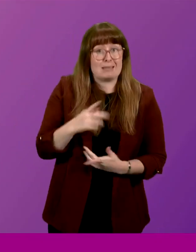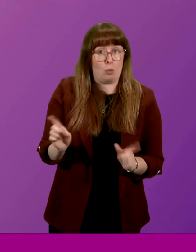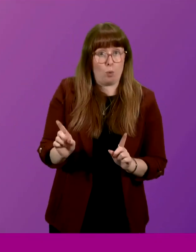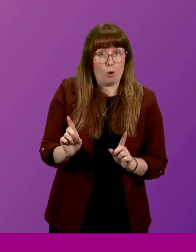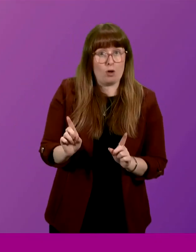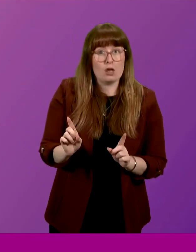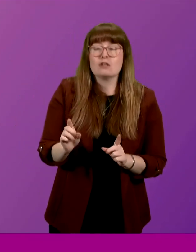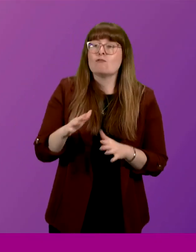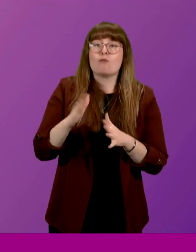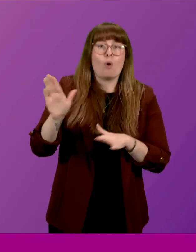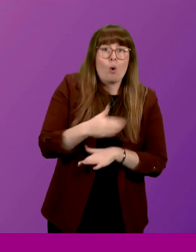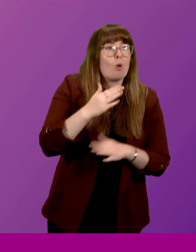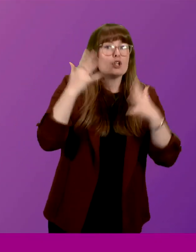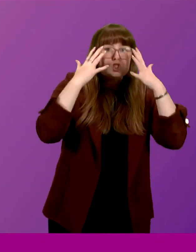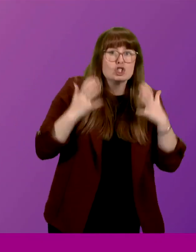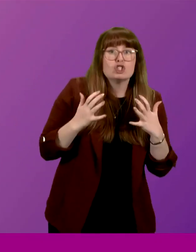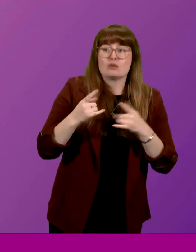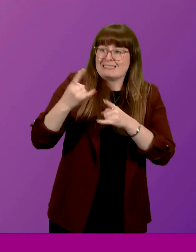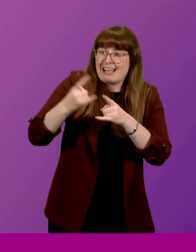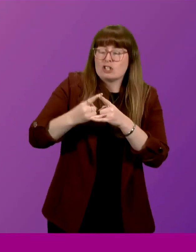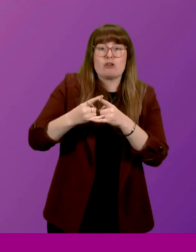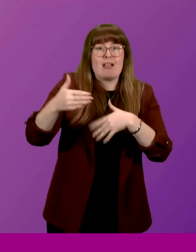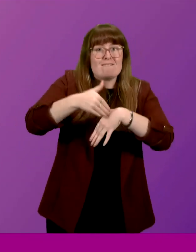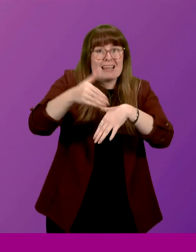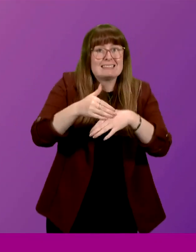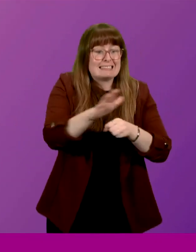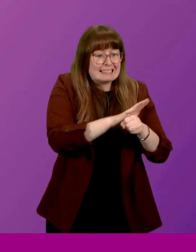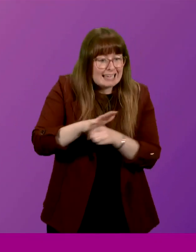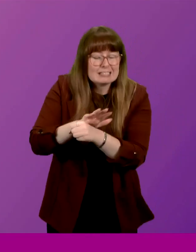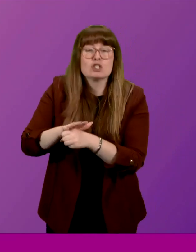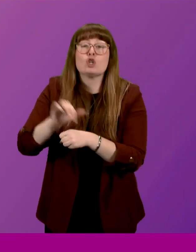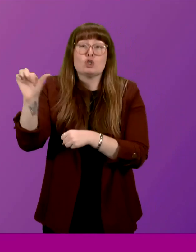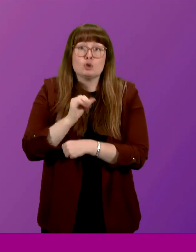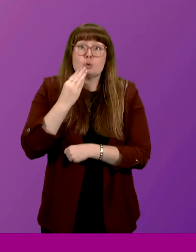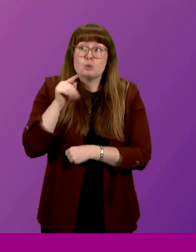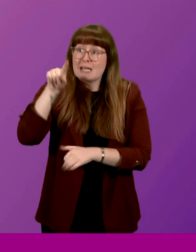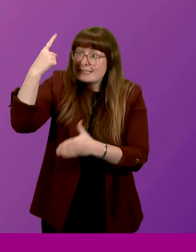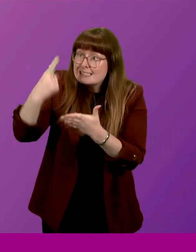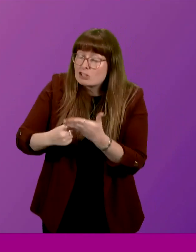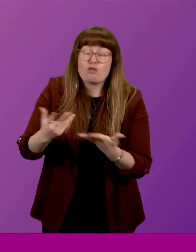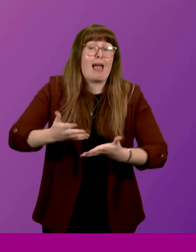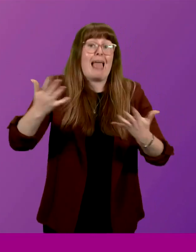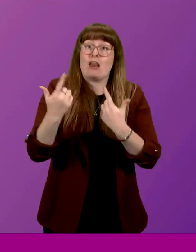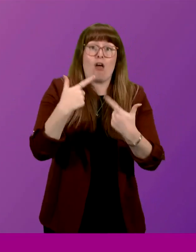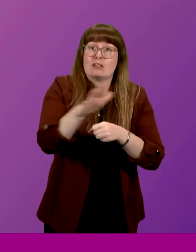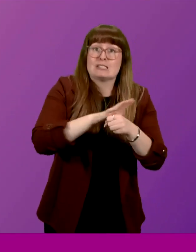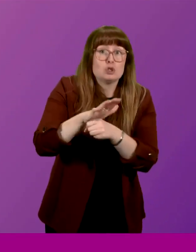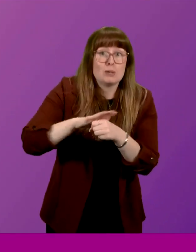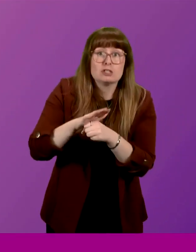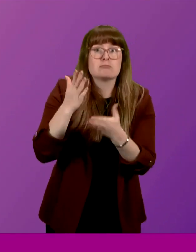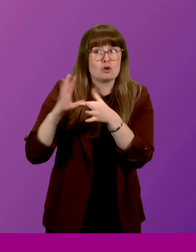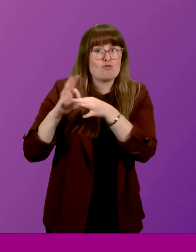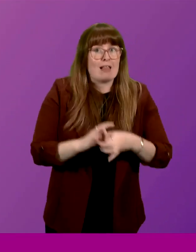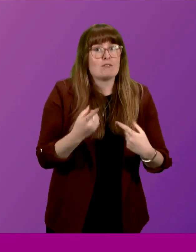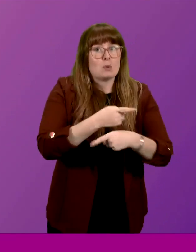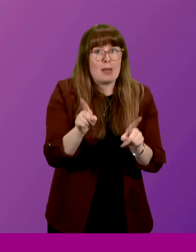for all judges in sexual offences cases to reflect this ruling as they would in any other Supreme Court ruling that was relevant to them